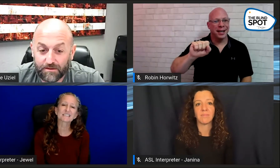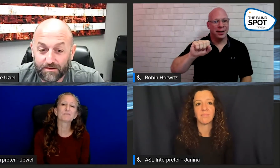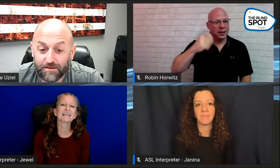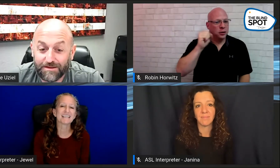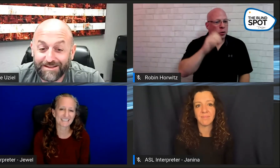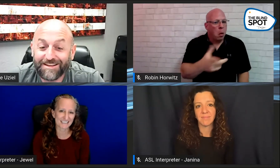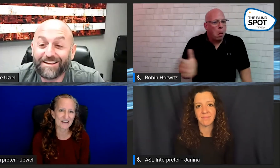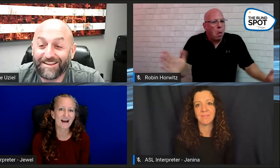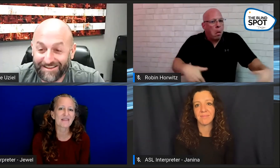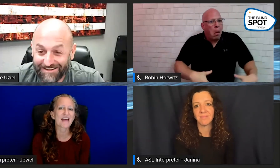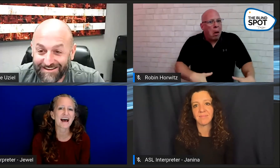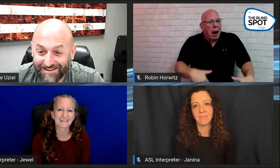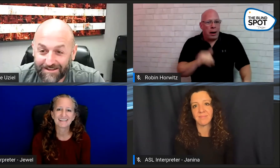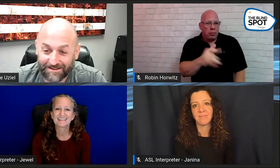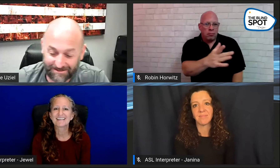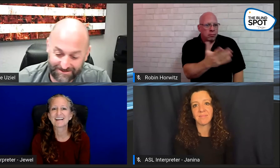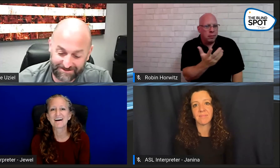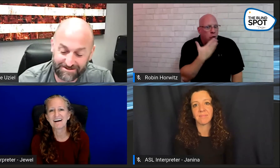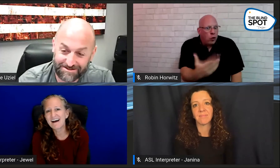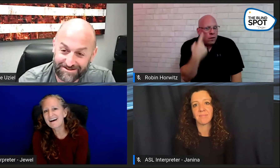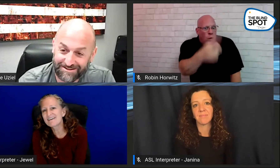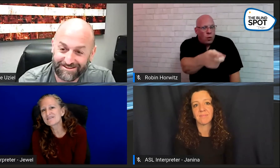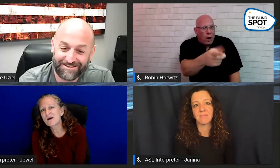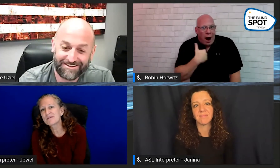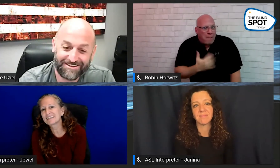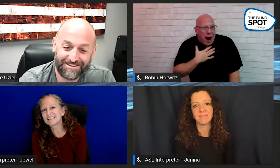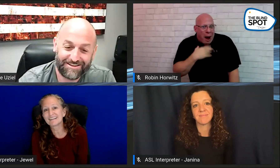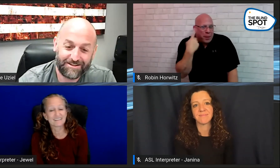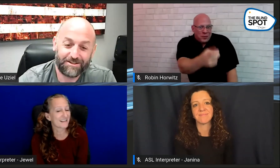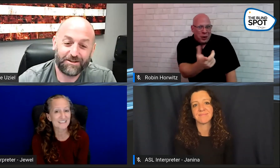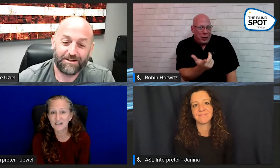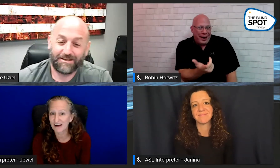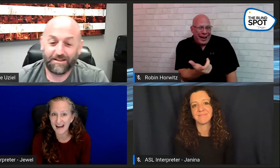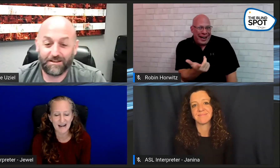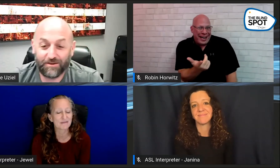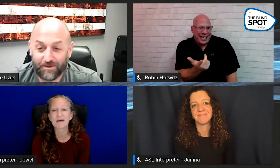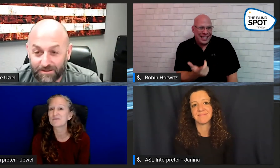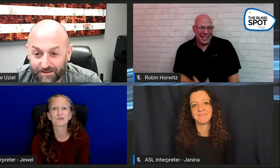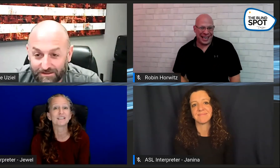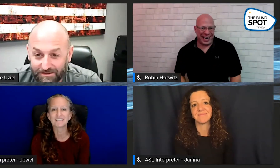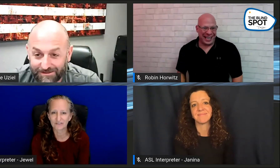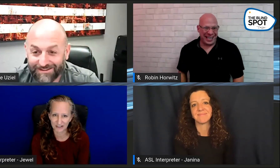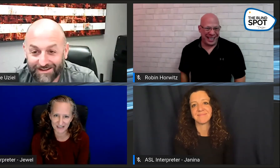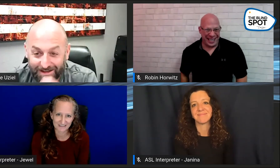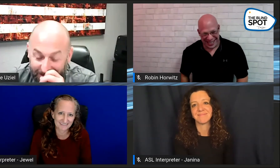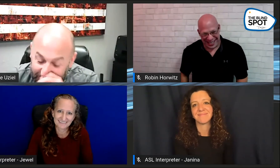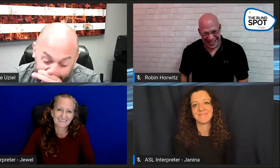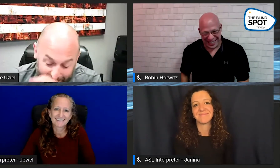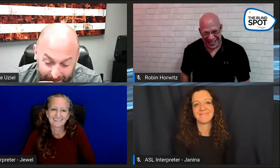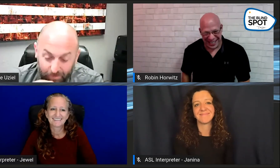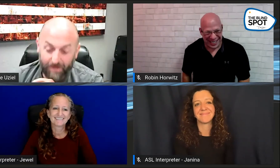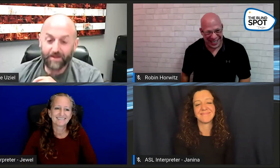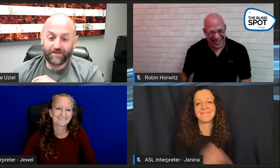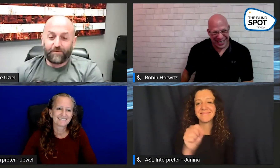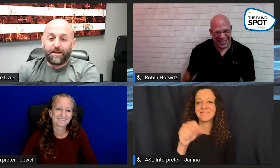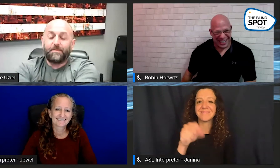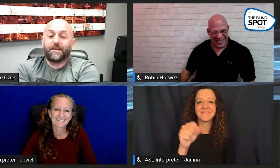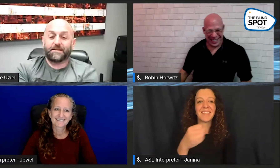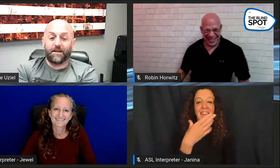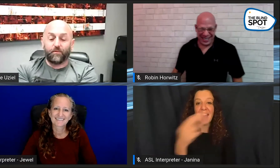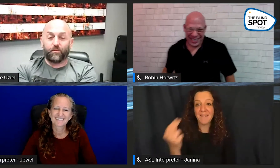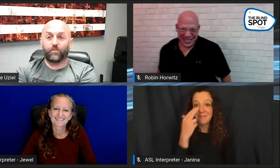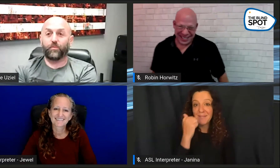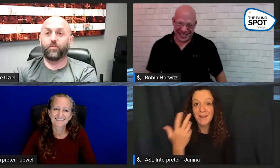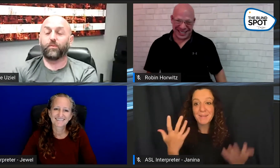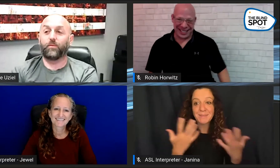ignorance is bliss. You had that, no big deal. And that's great. I'm thrilled for you. Yeah. And it's funny